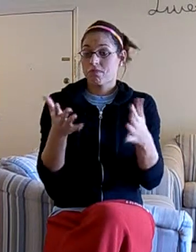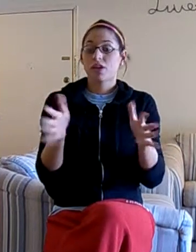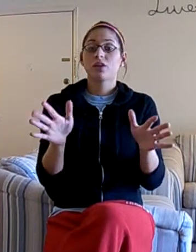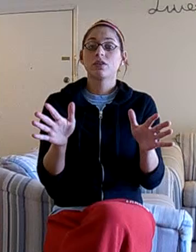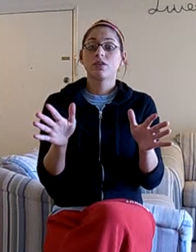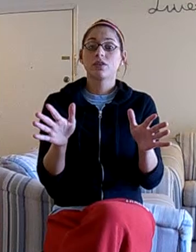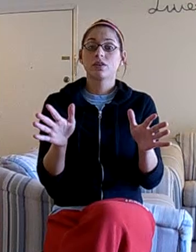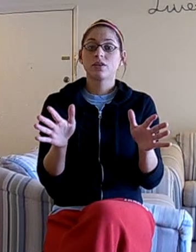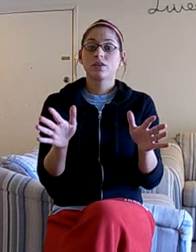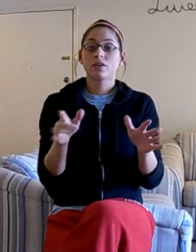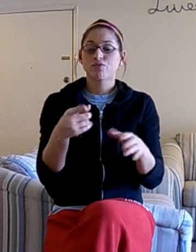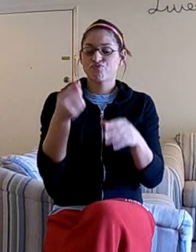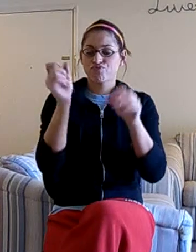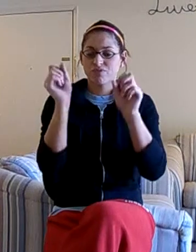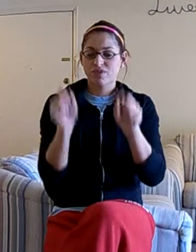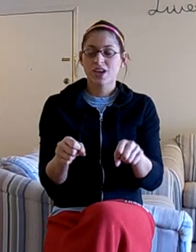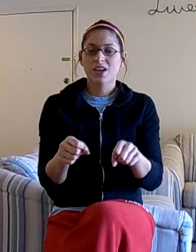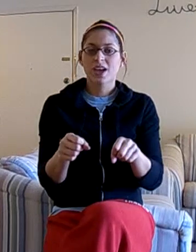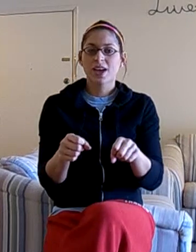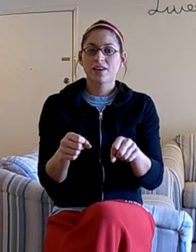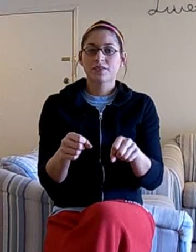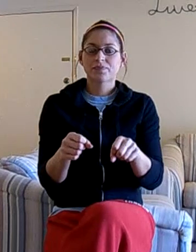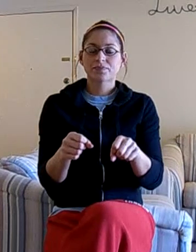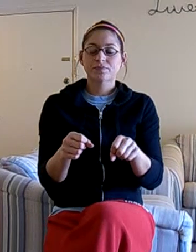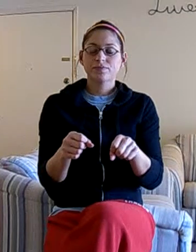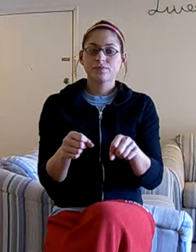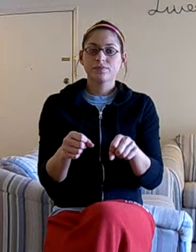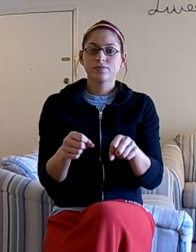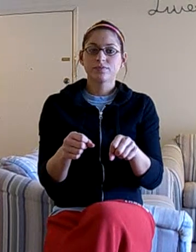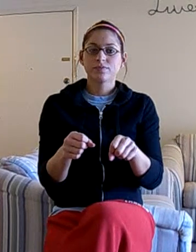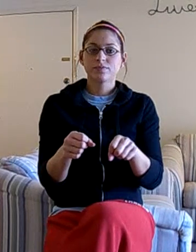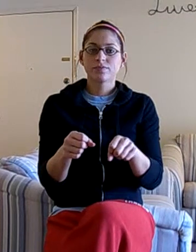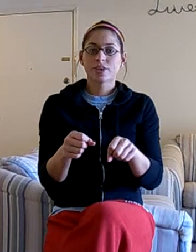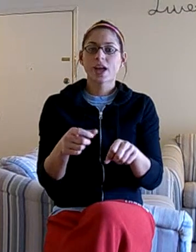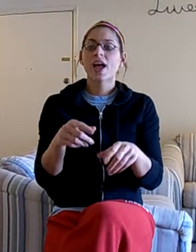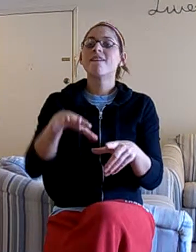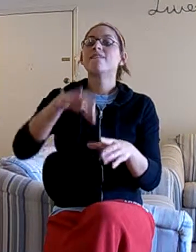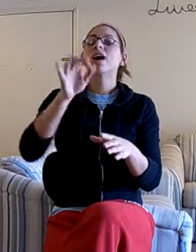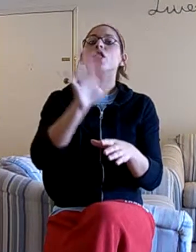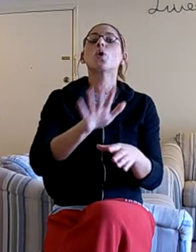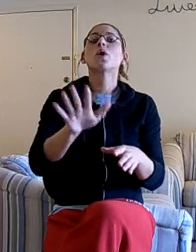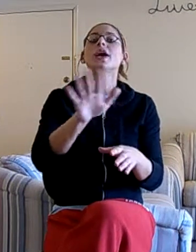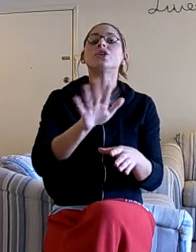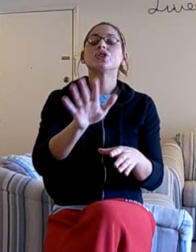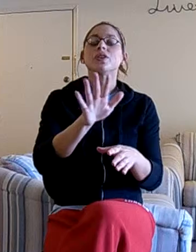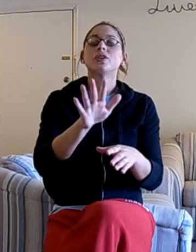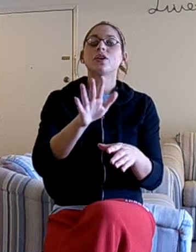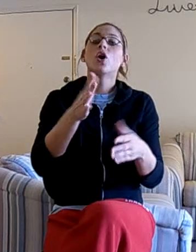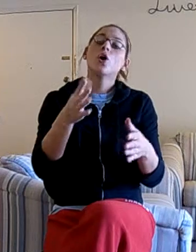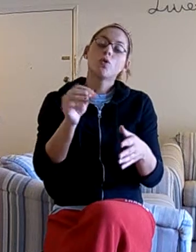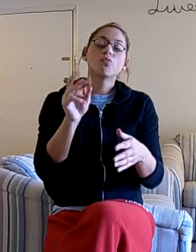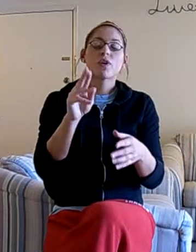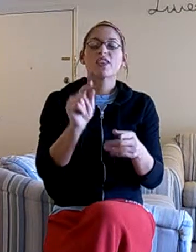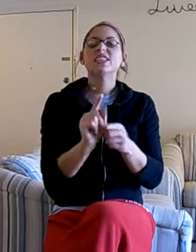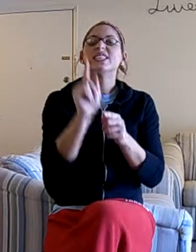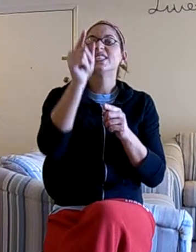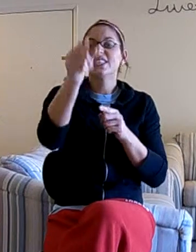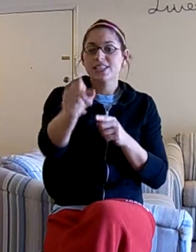you can pinpoint the location, or at least the distance away that this seismograph is from